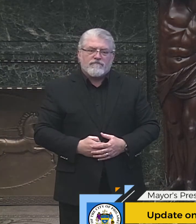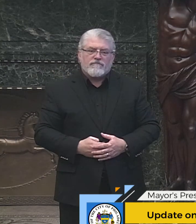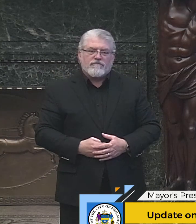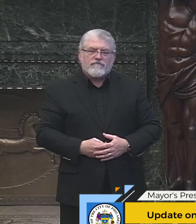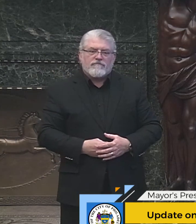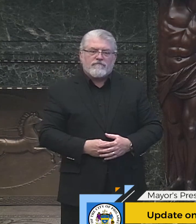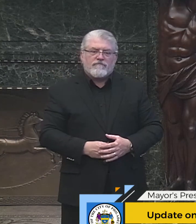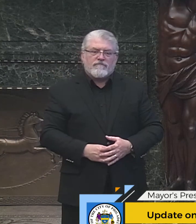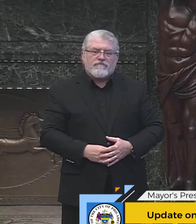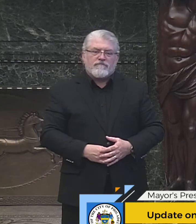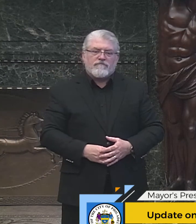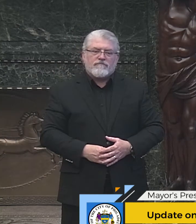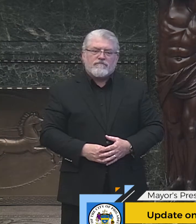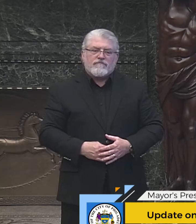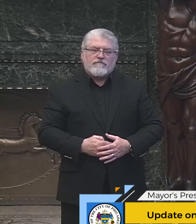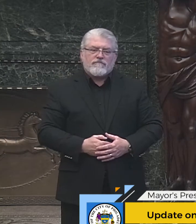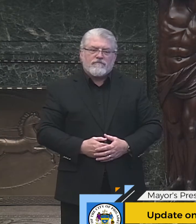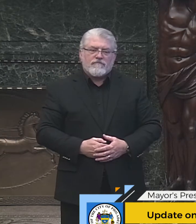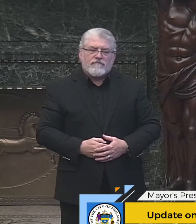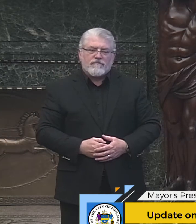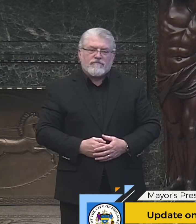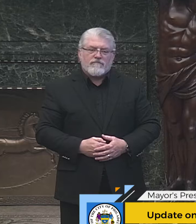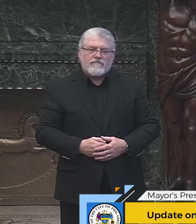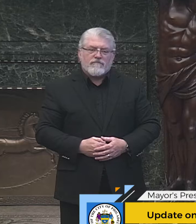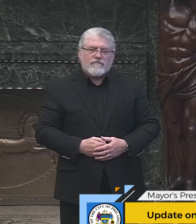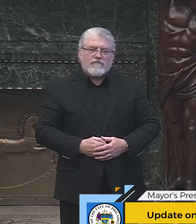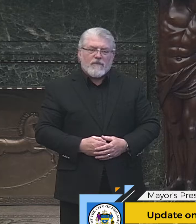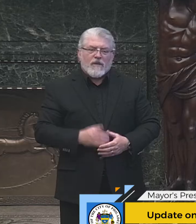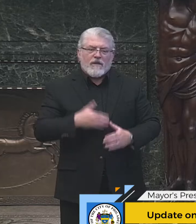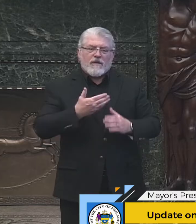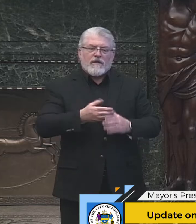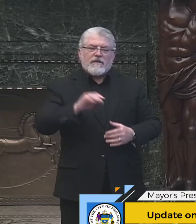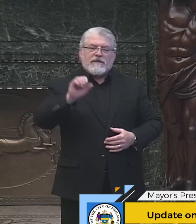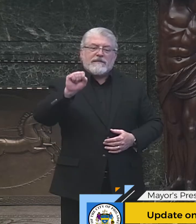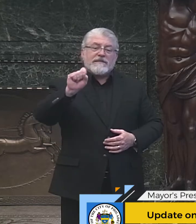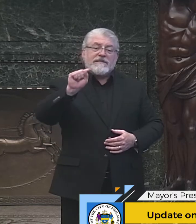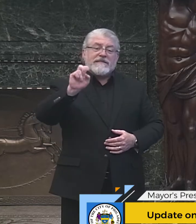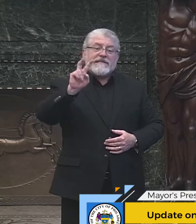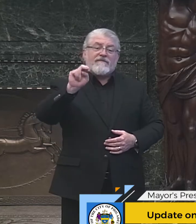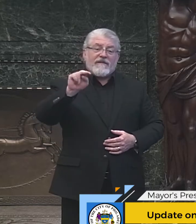Okay, next we have Stephen Fisher with NBC 10.